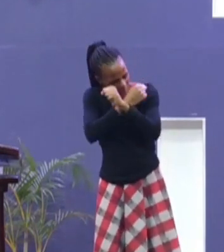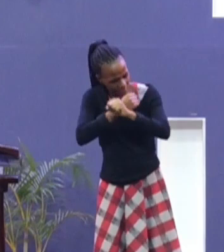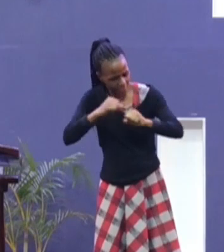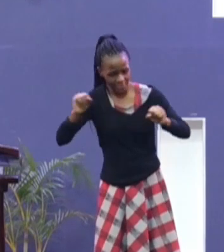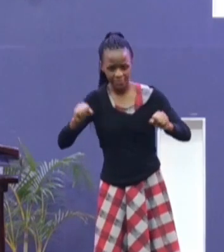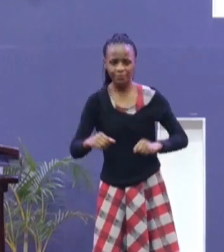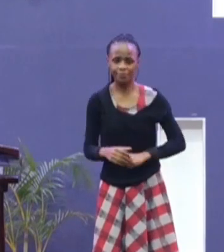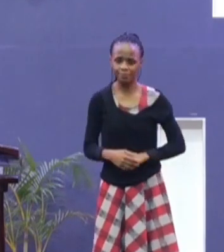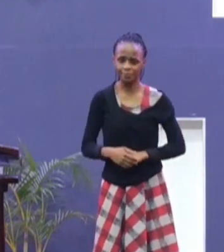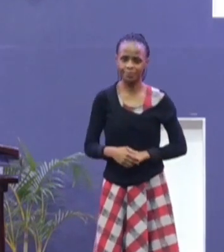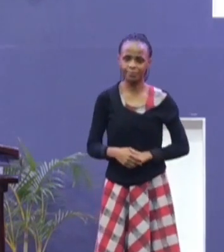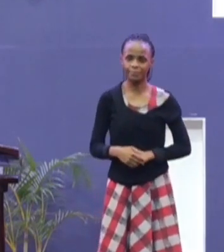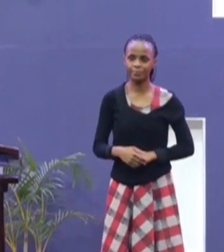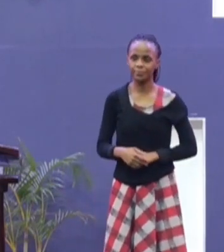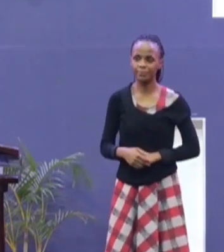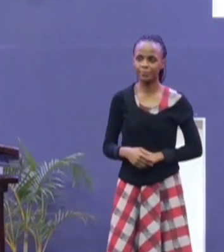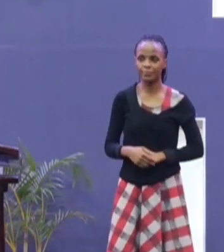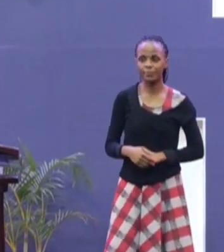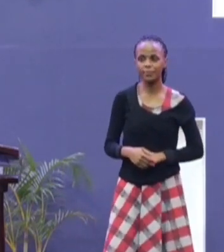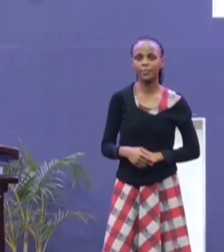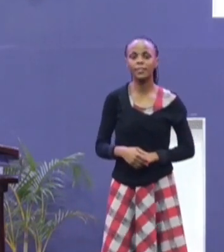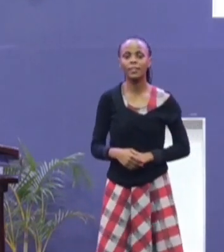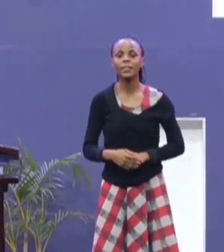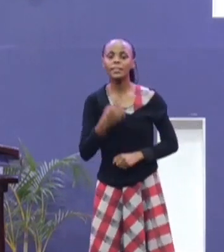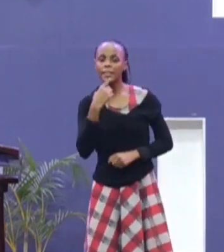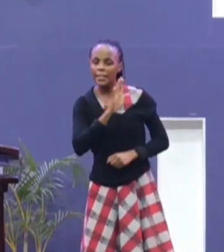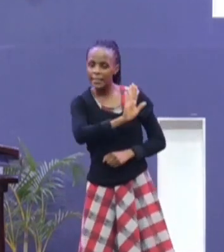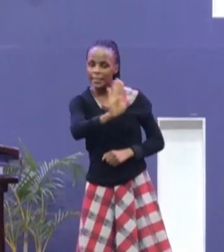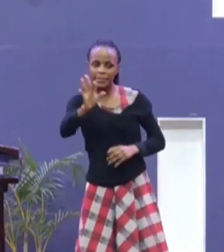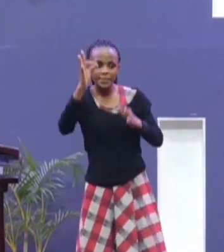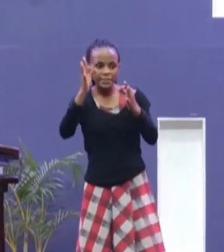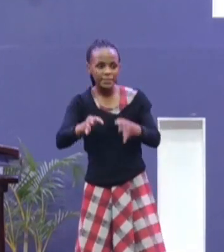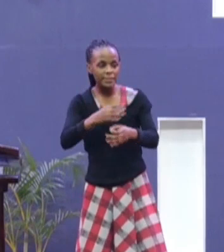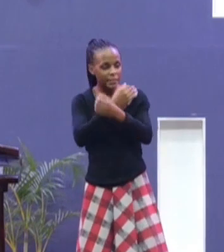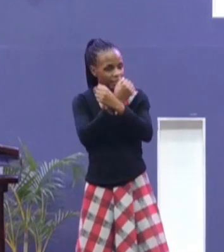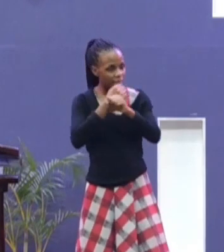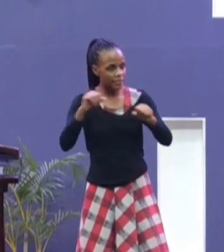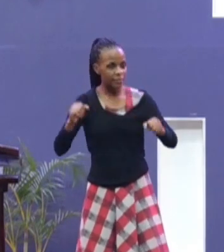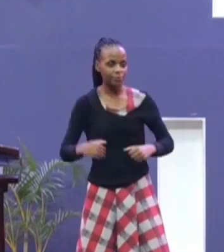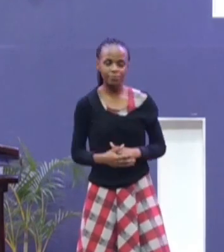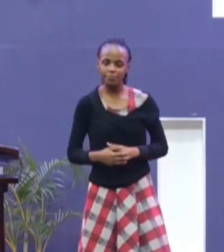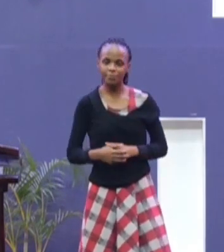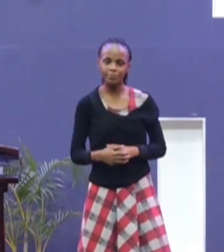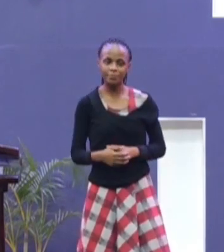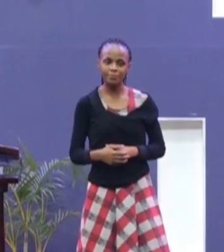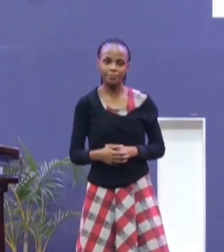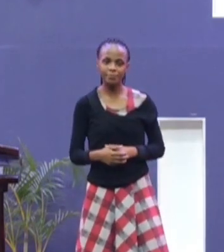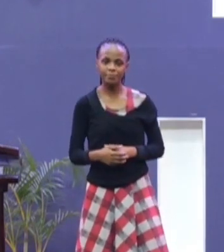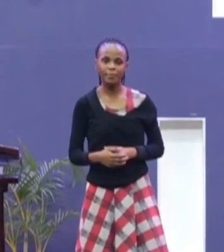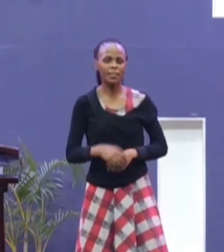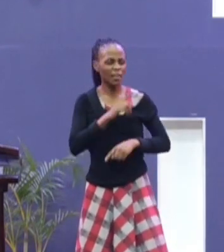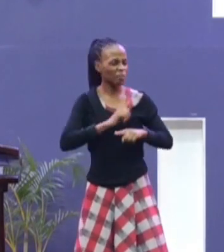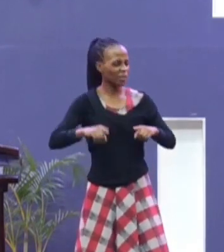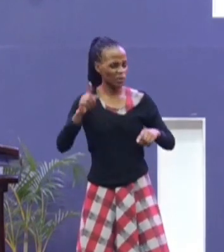bibeera mirembe. And actually he says possessions are safe. Era agamba ebintu bye bibeera mirembe. But